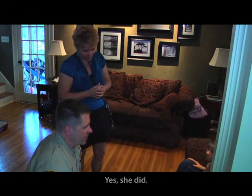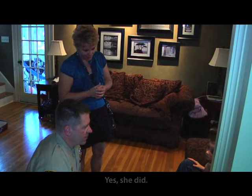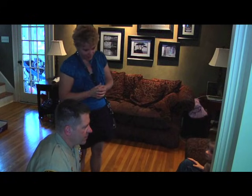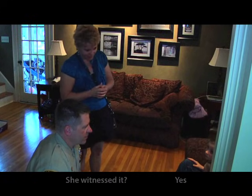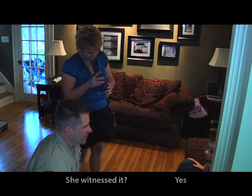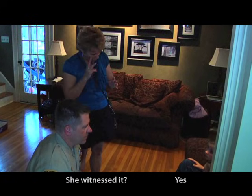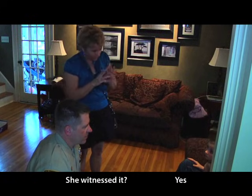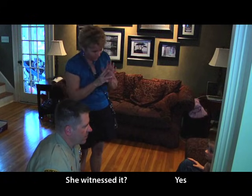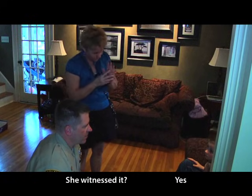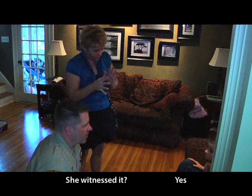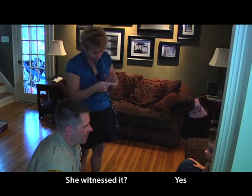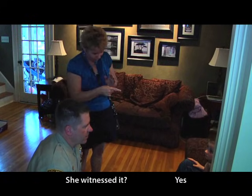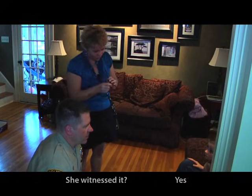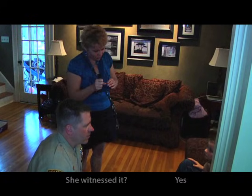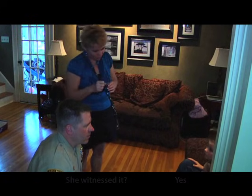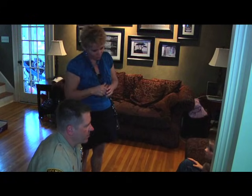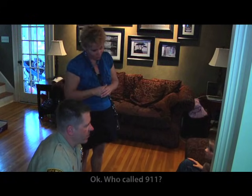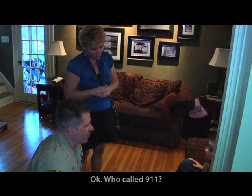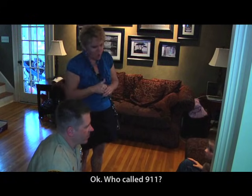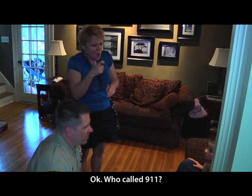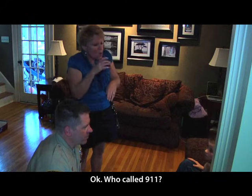did. it? Okay. Who called 911?